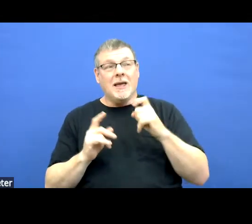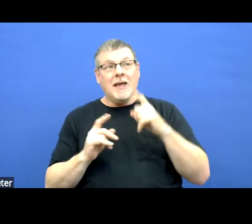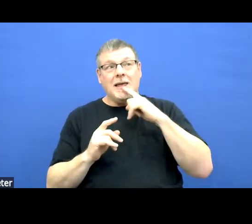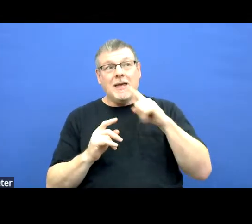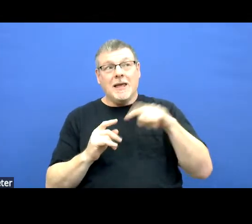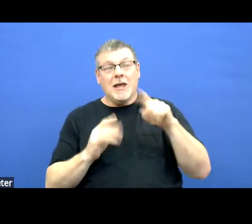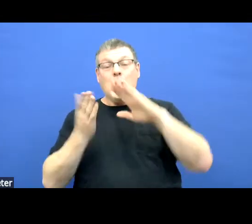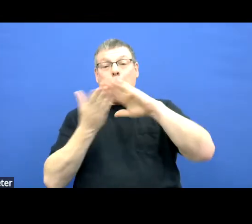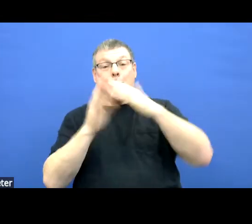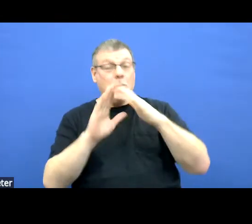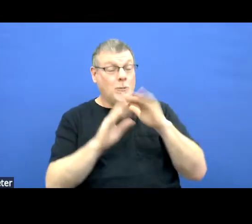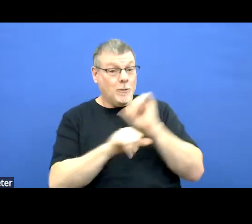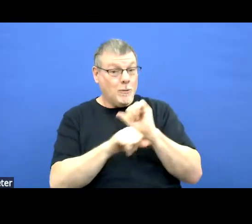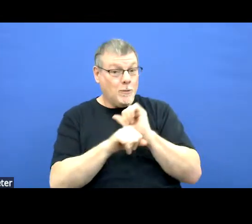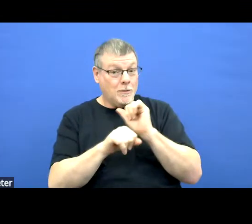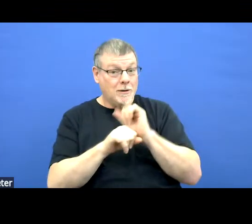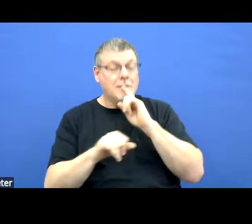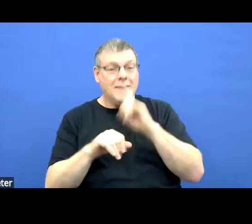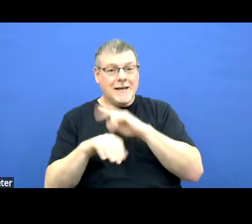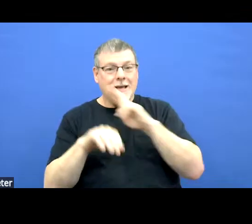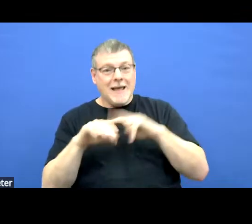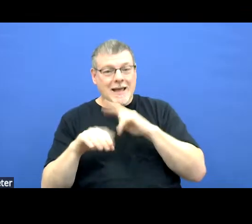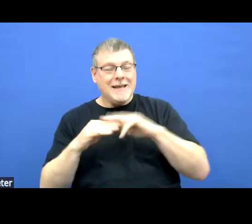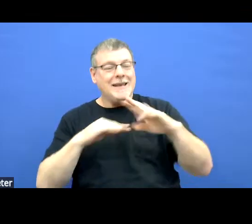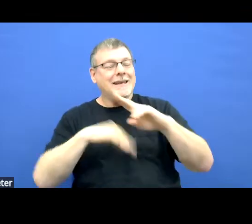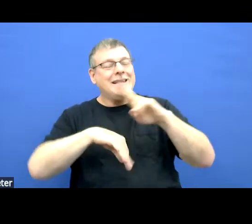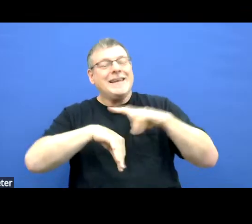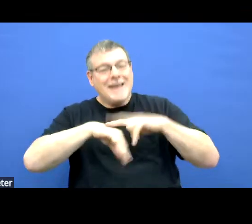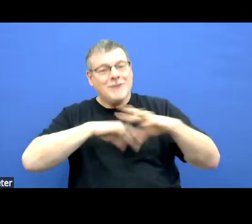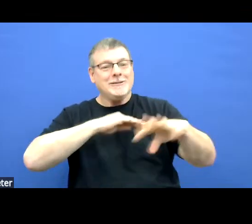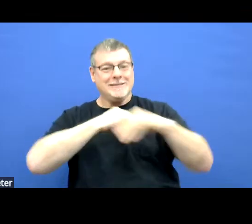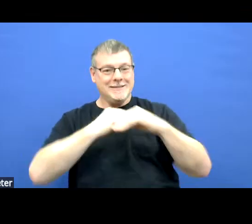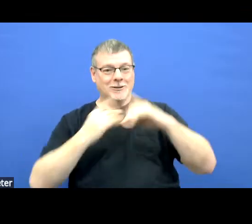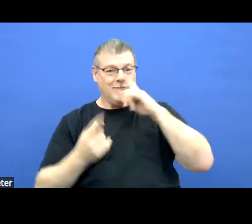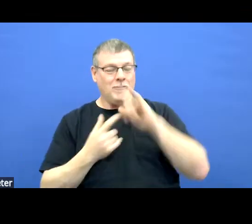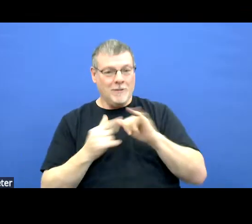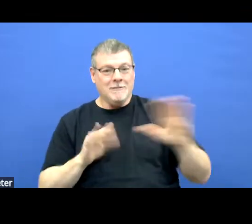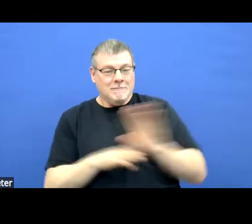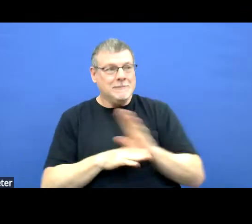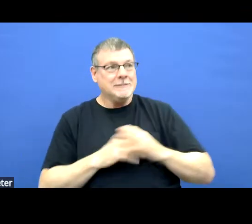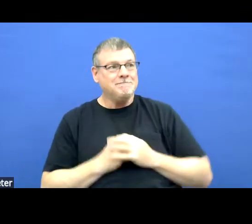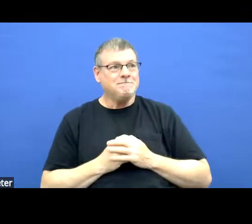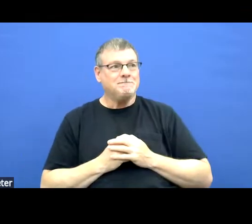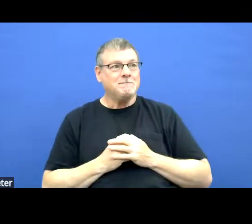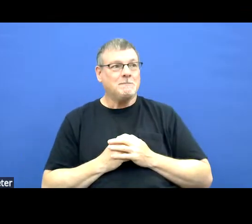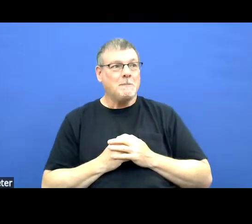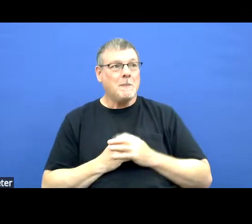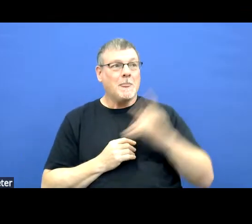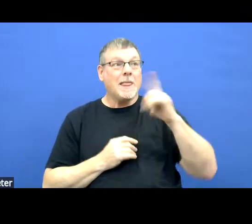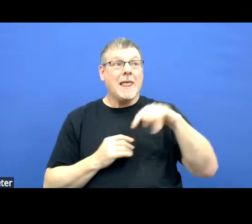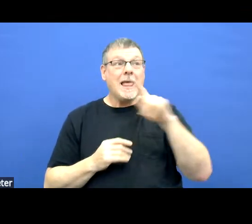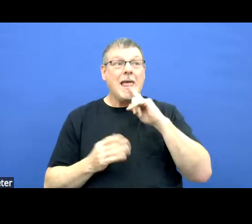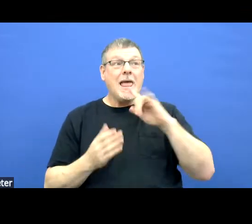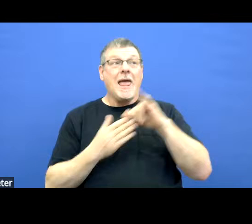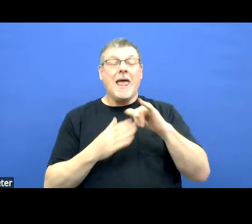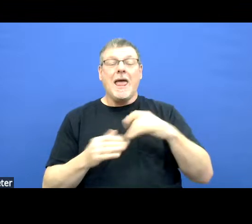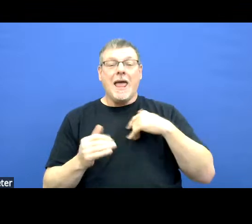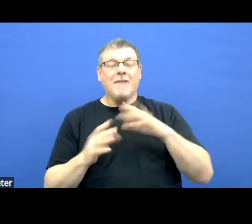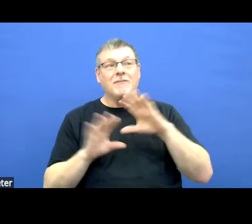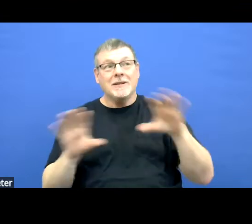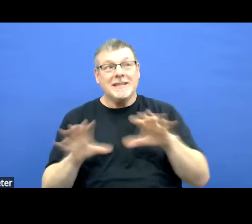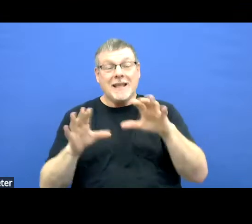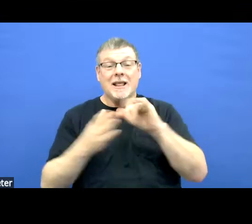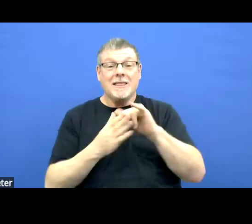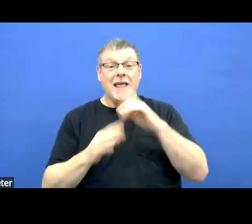her community work is a natural extension of her commitment to family. She possesses such an abundance of care that